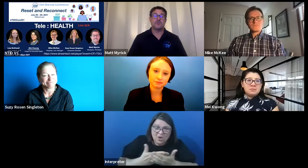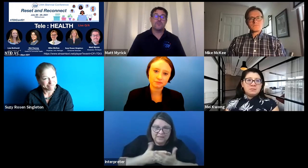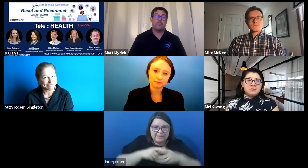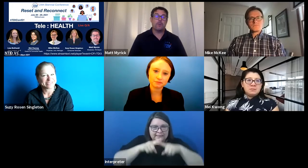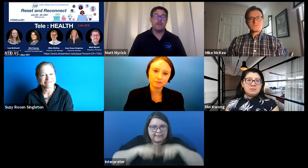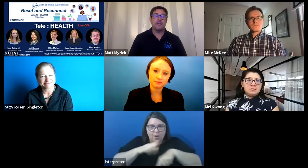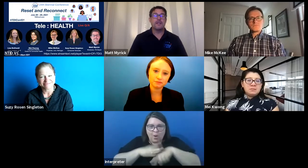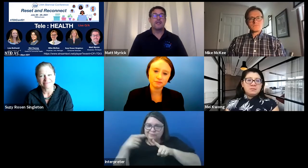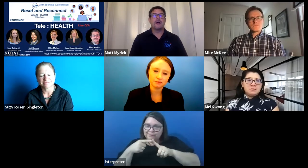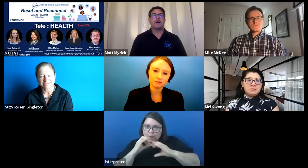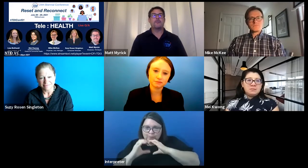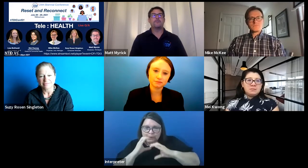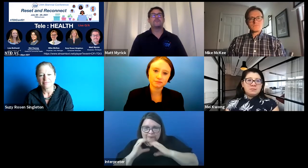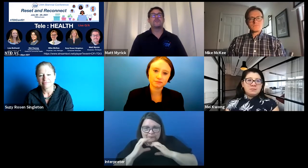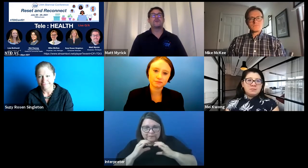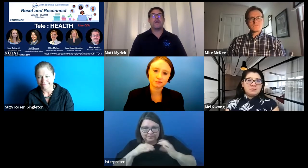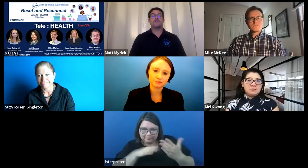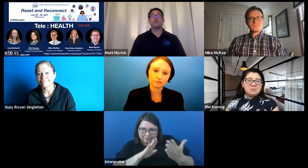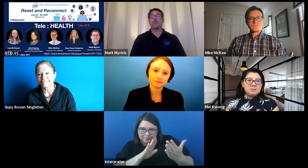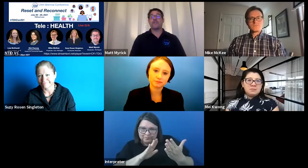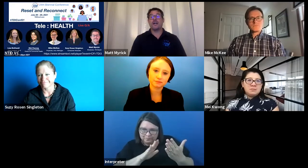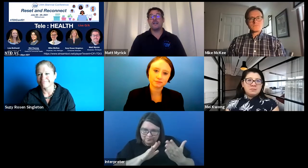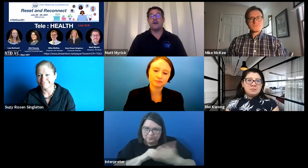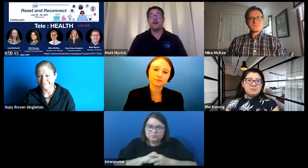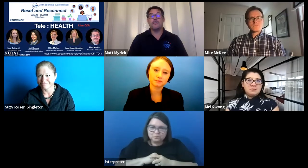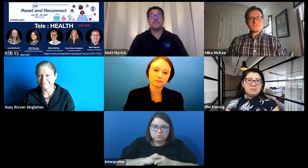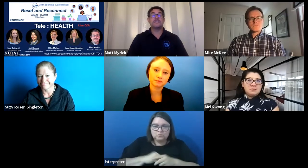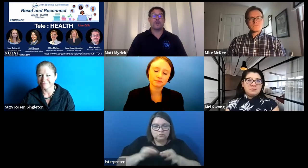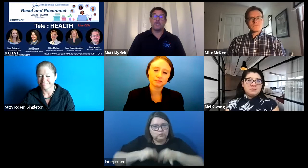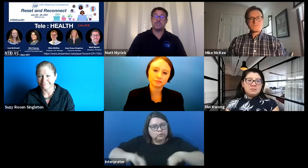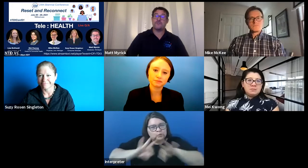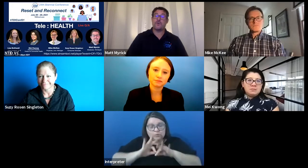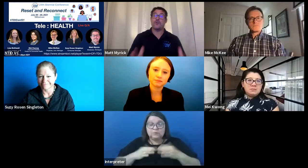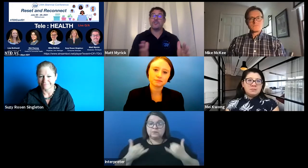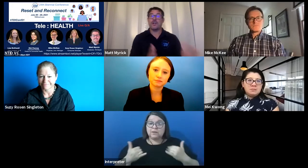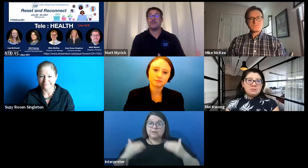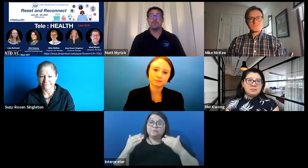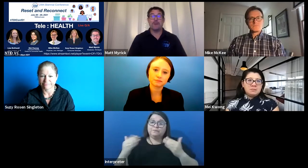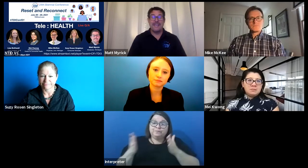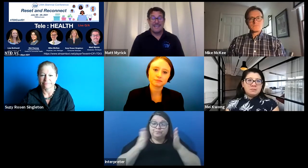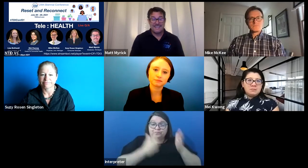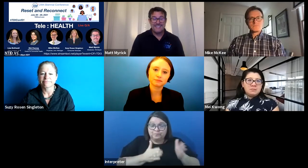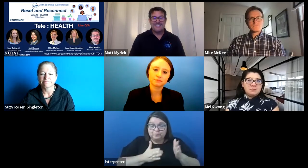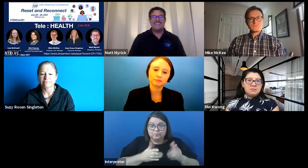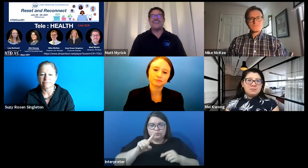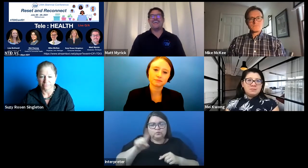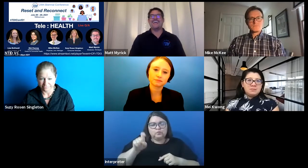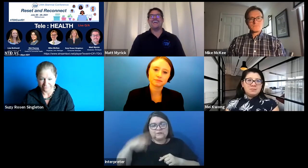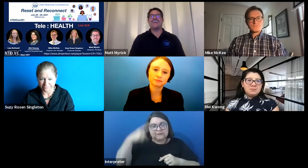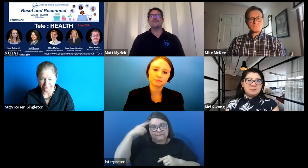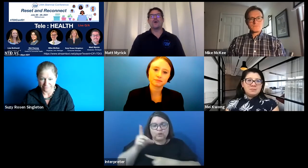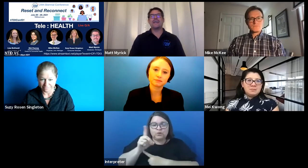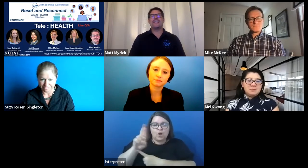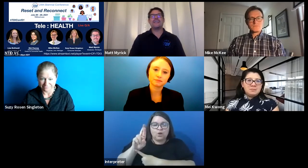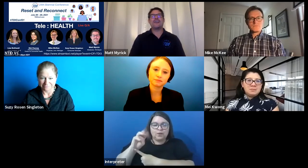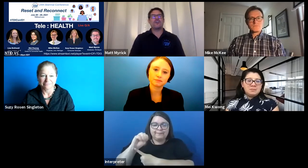So it's very important. Okay, so moving on. This is a question for Dr. Mike.